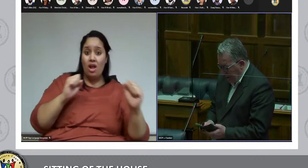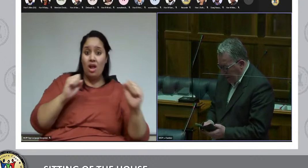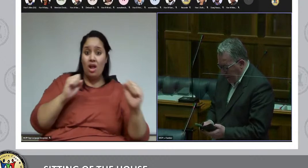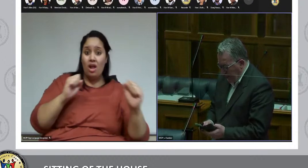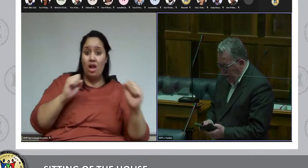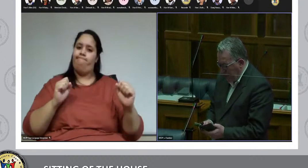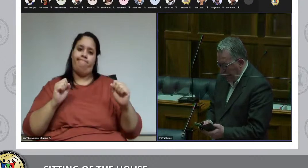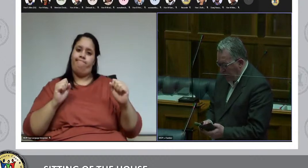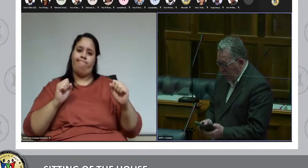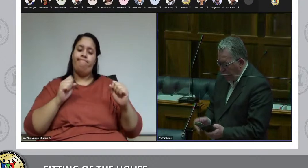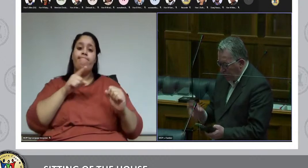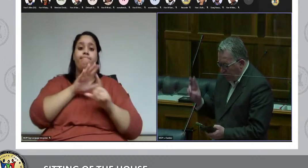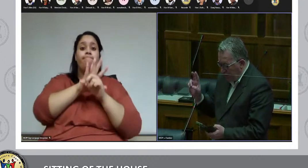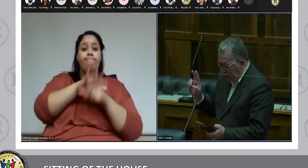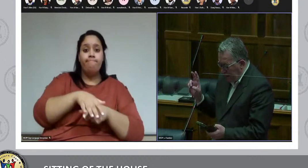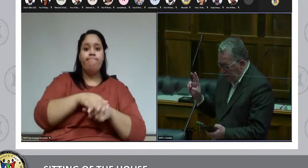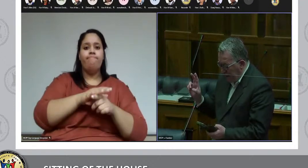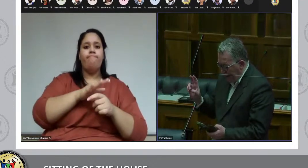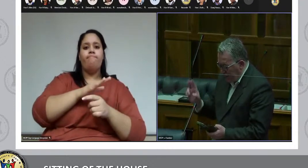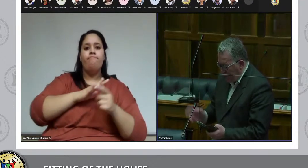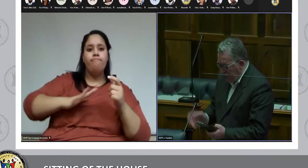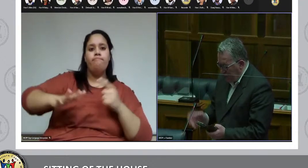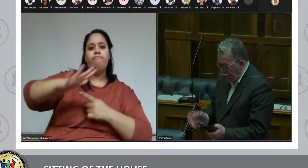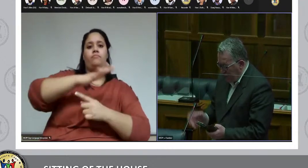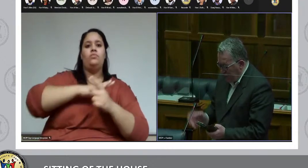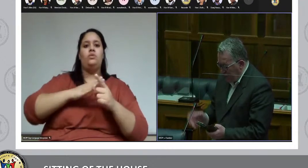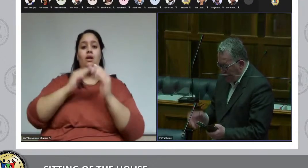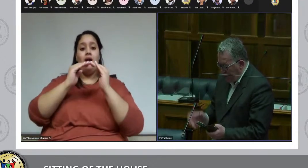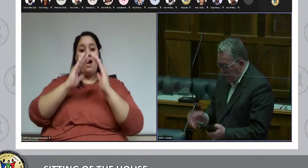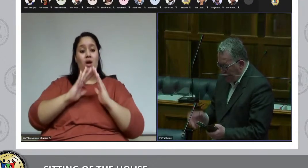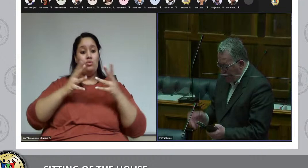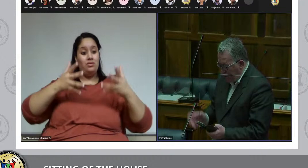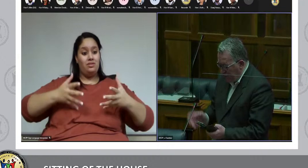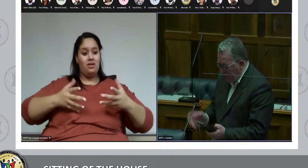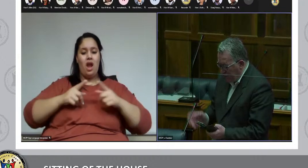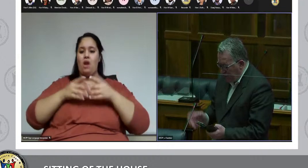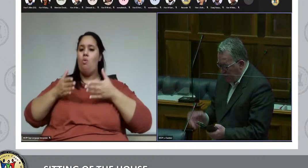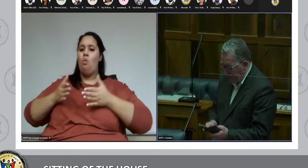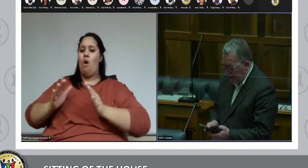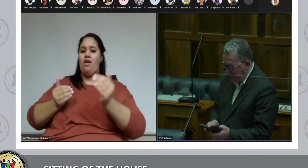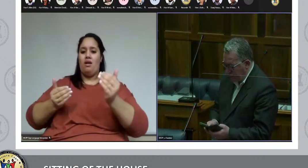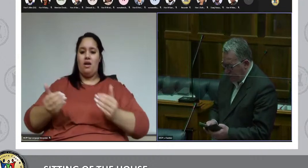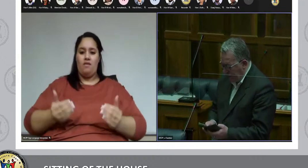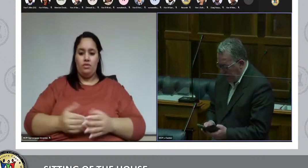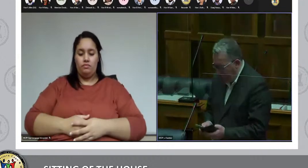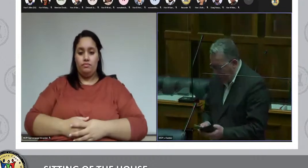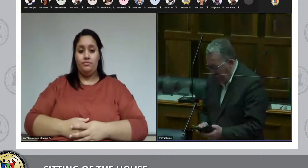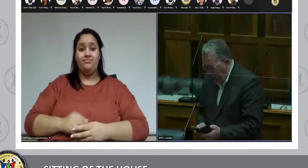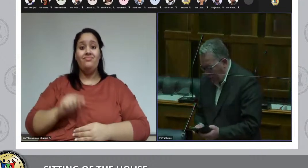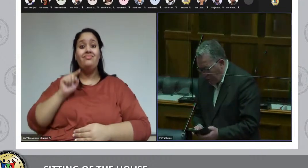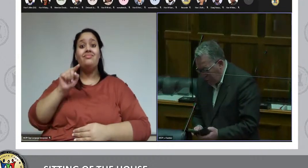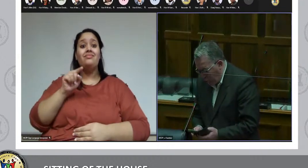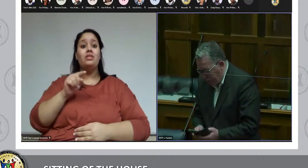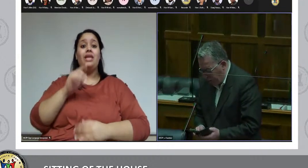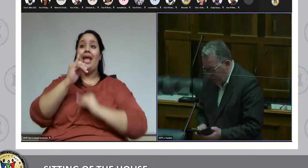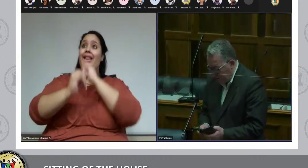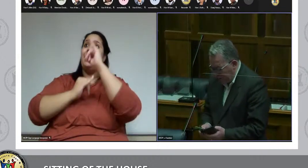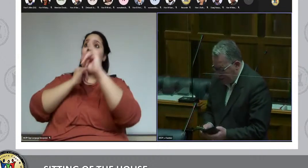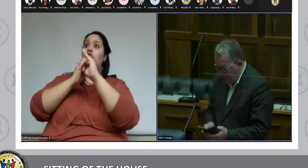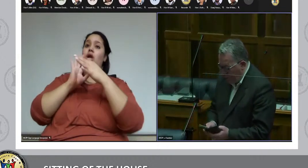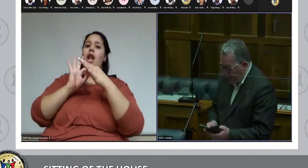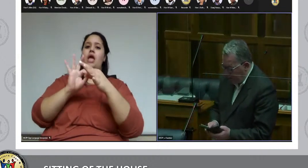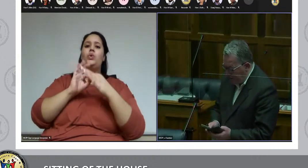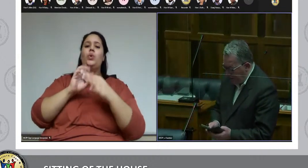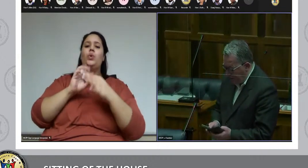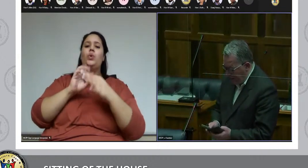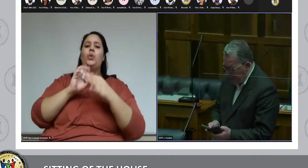House and in how they govern, using international relations as not being a provincial competence as a fig leaf of not wanting to